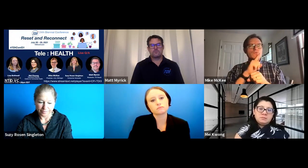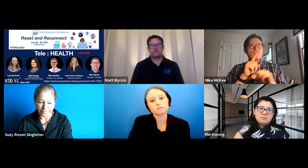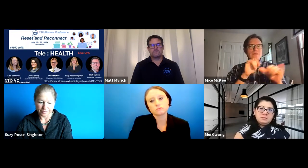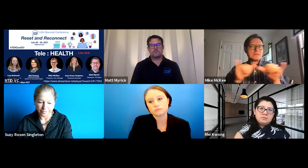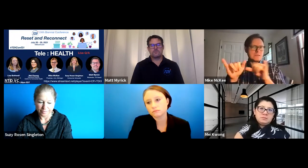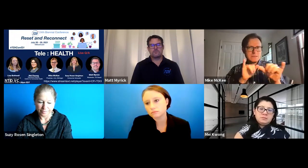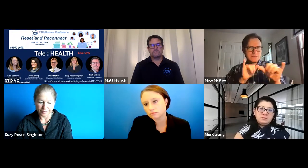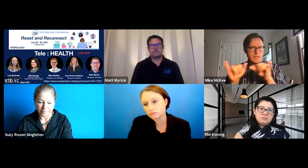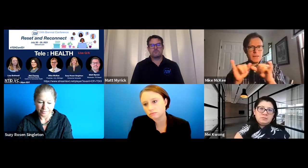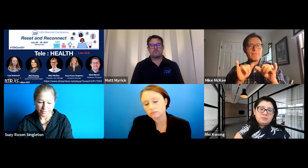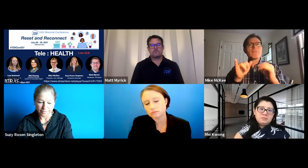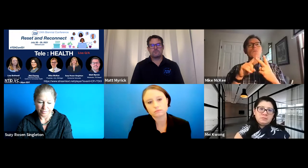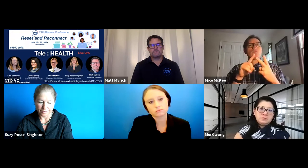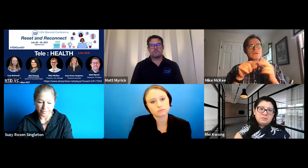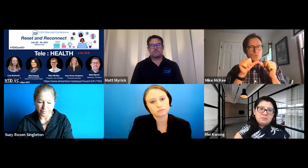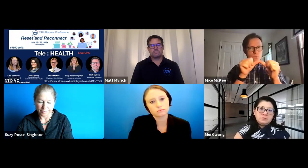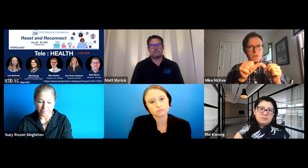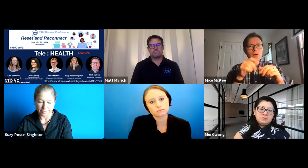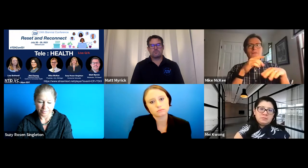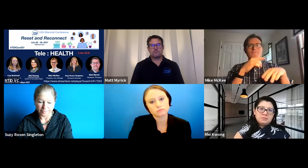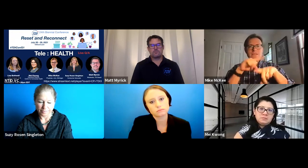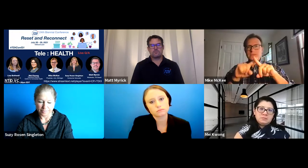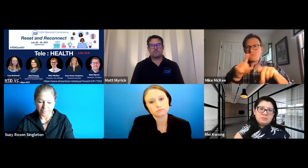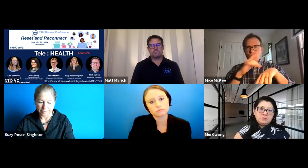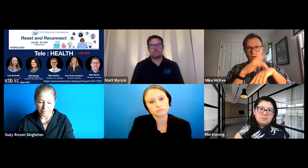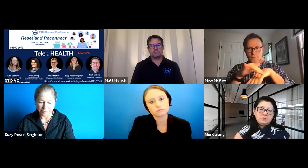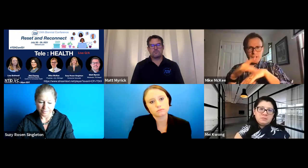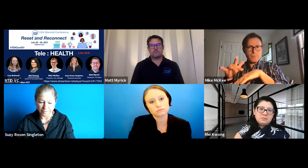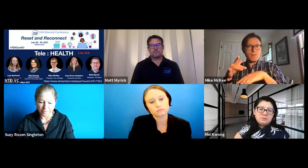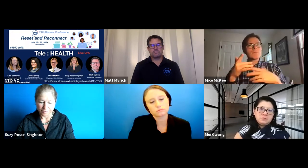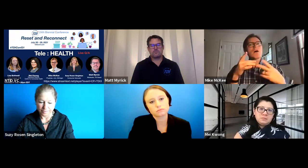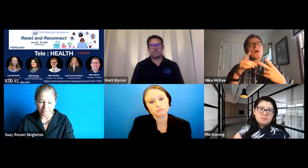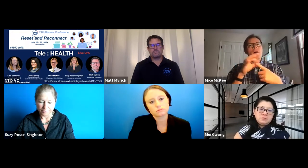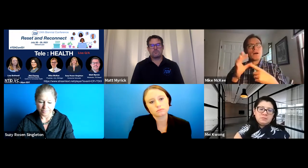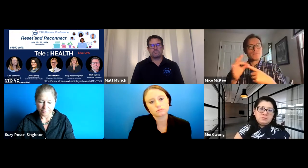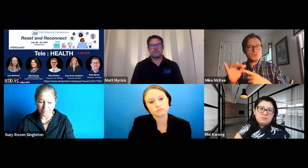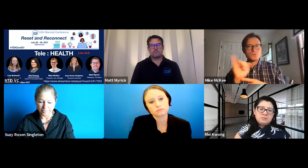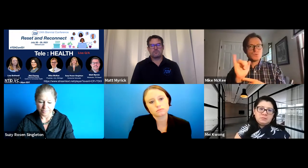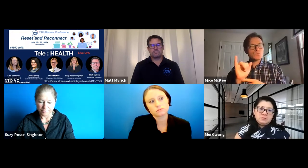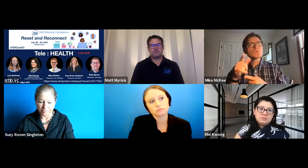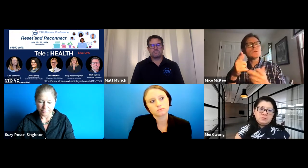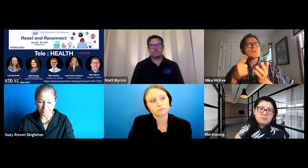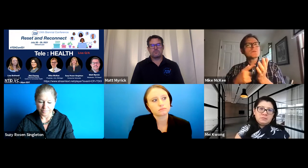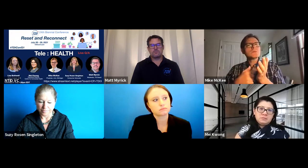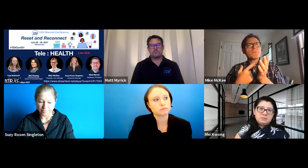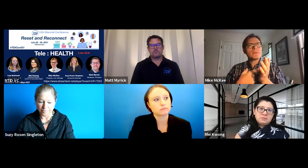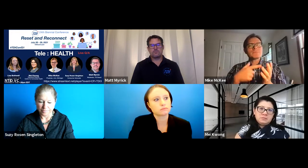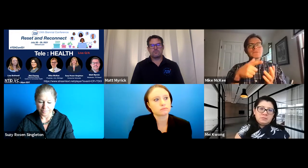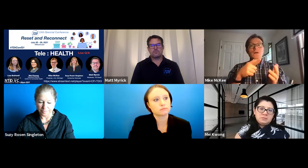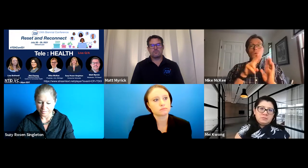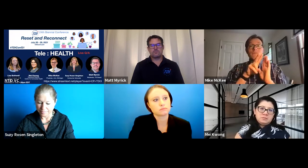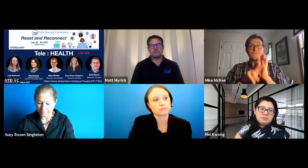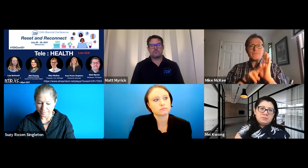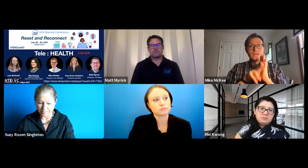reimbursement there. So we need to fight to make sure that it's counted the same. We need to continue to have different available